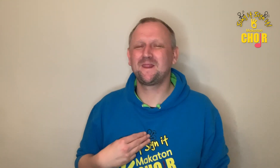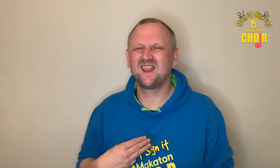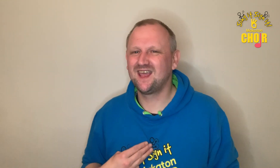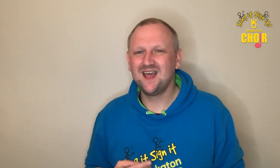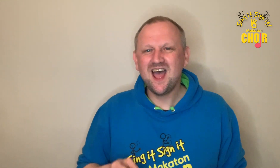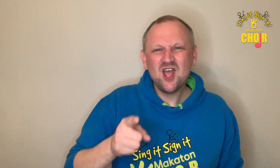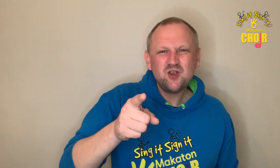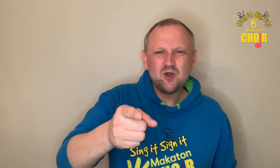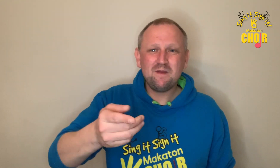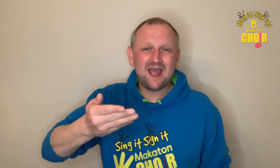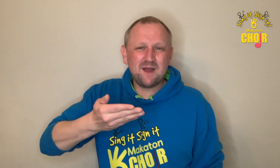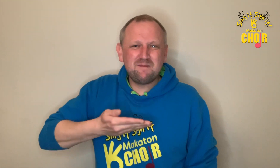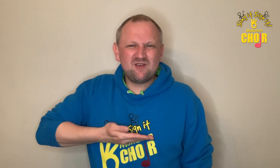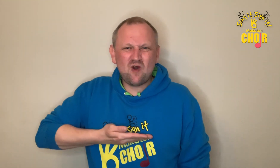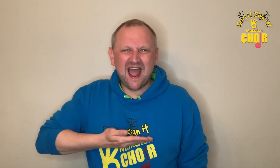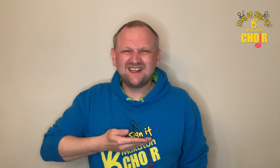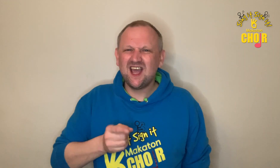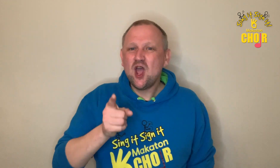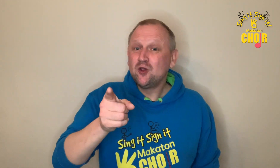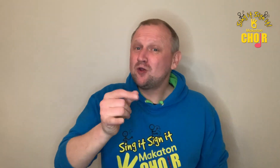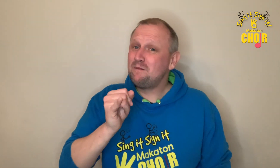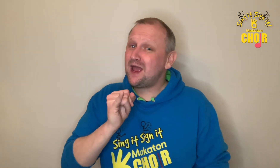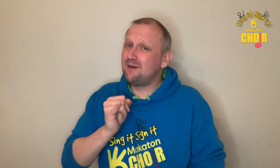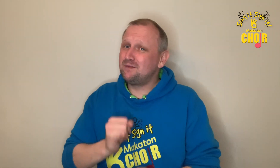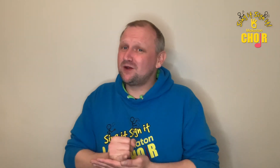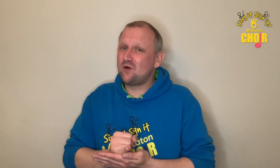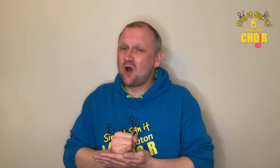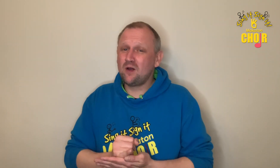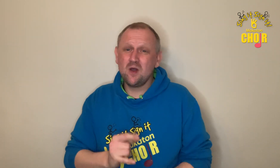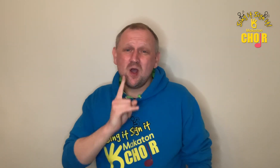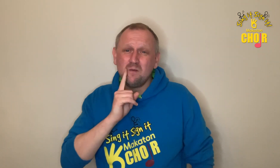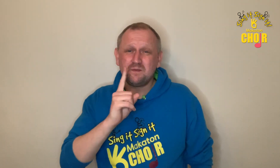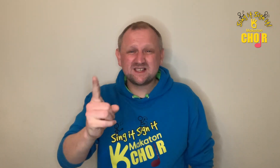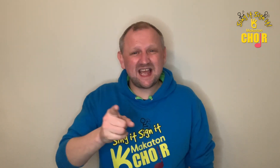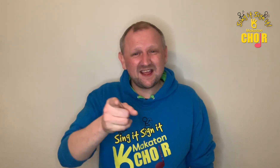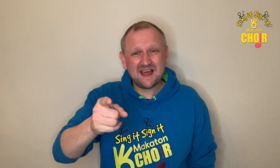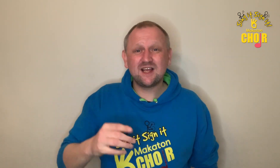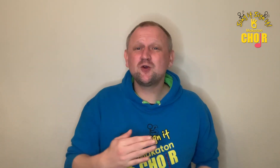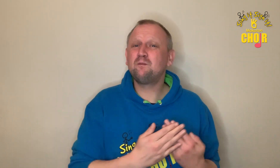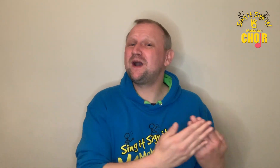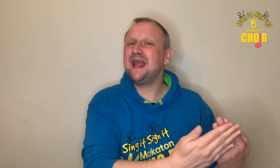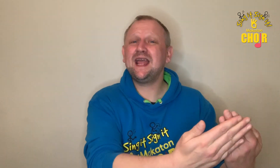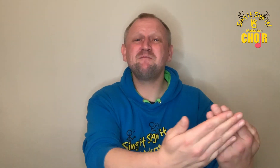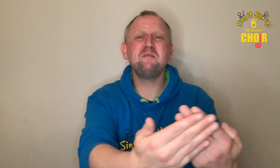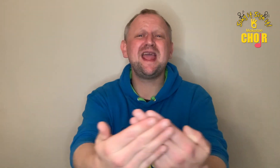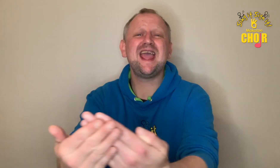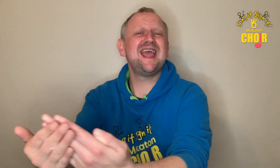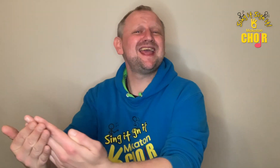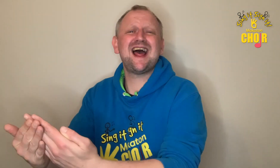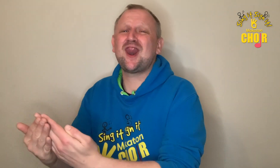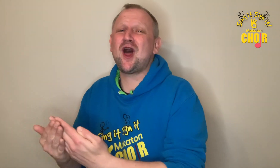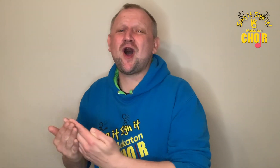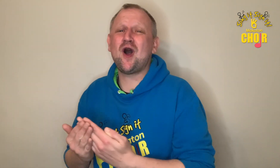You may be right, you may be wrong But say that you'll bring me along